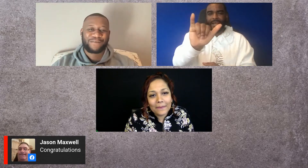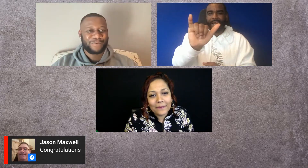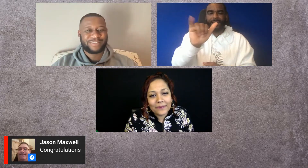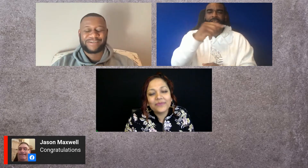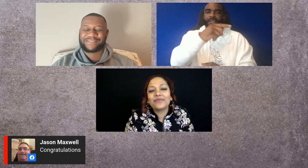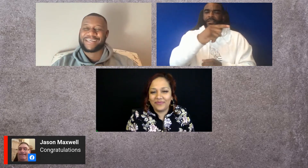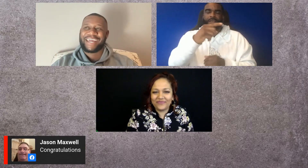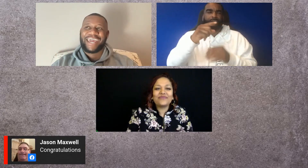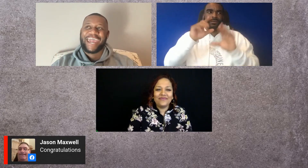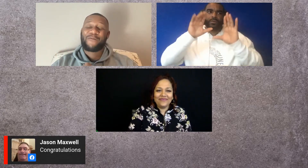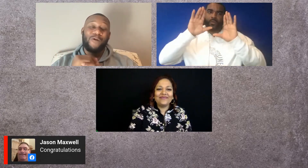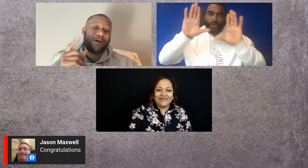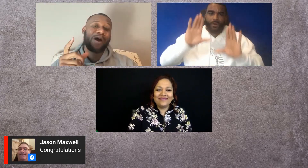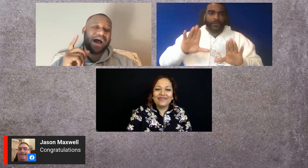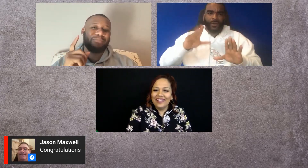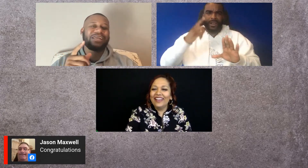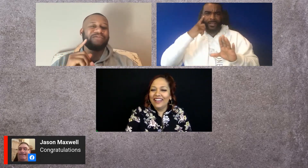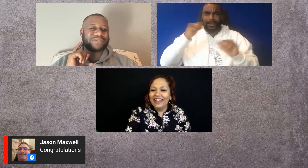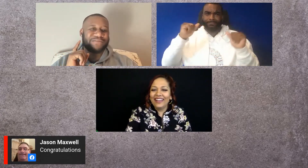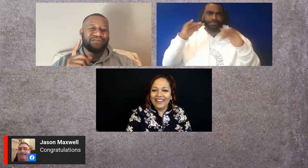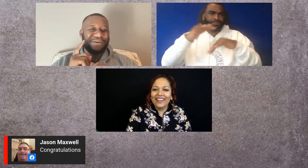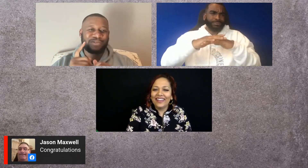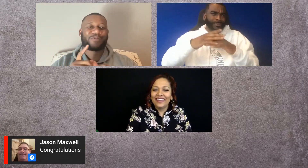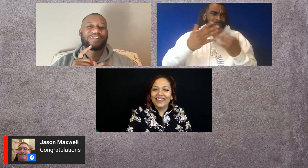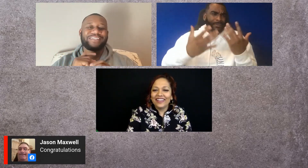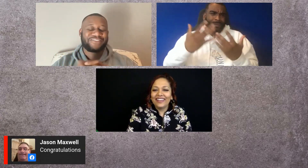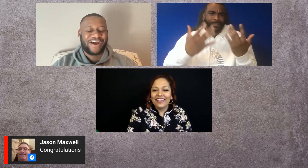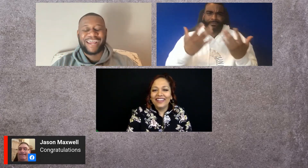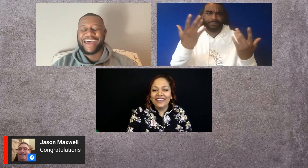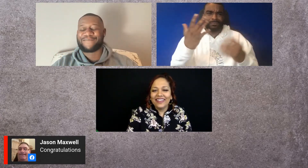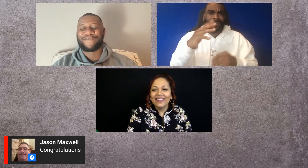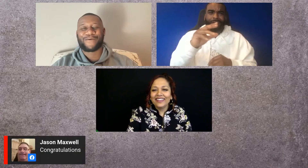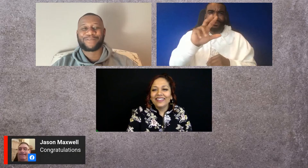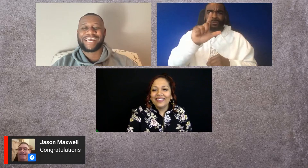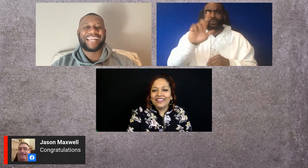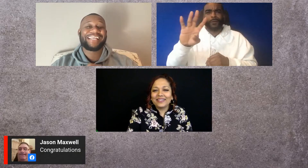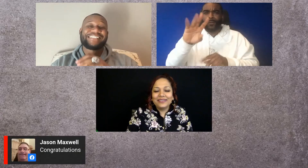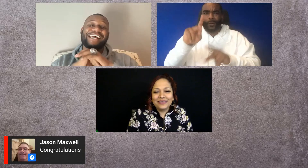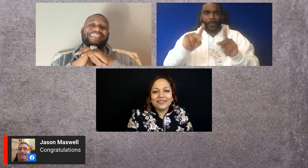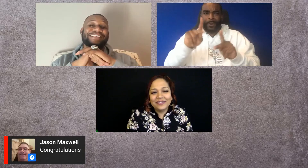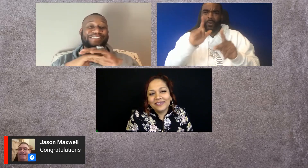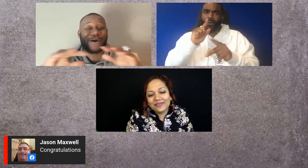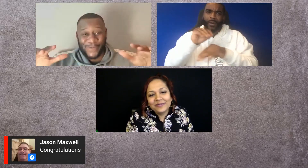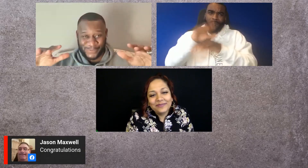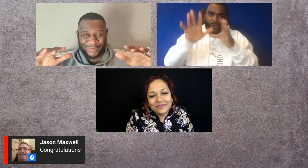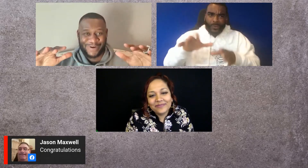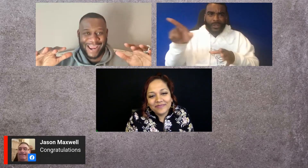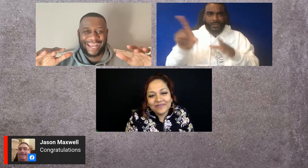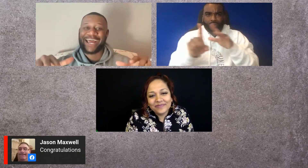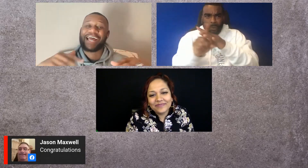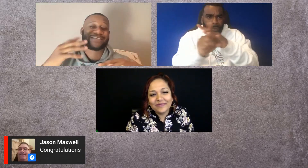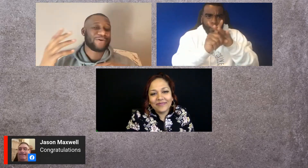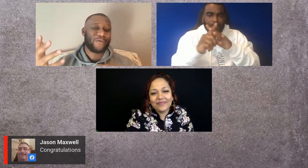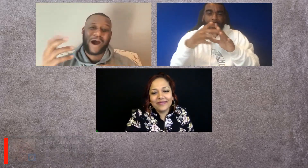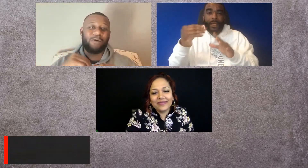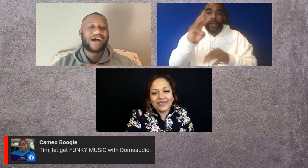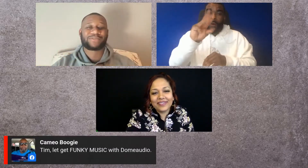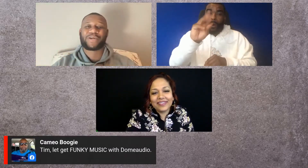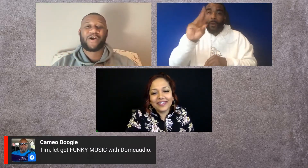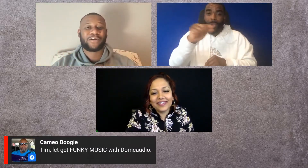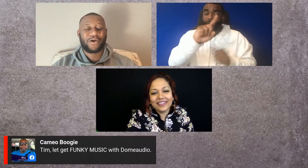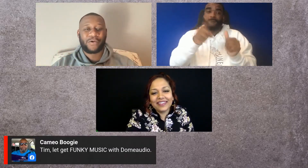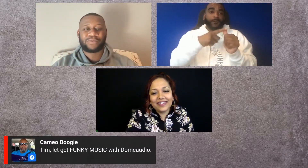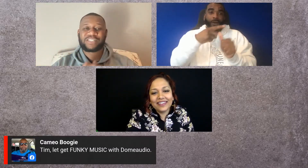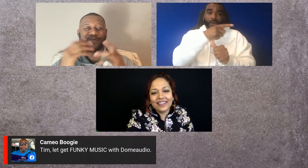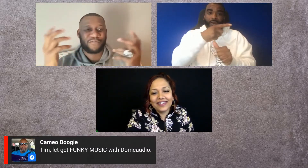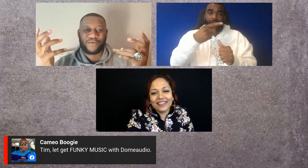half influencers. And Wawa, I believe, was the first one to try the headphones, and he set the tone, right? And so Wawa, as